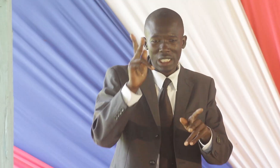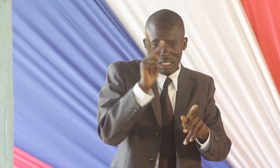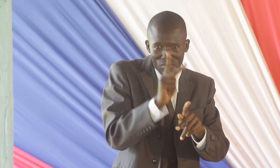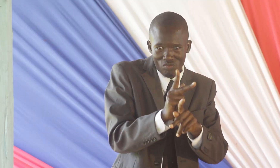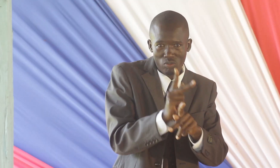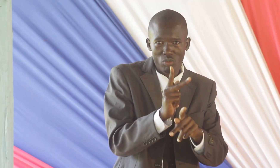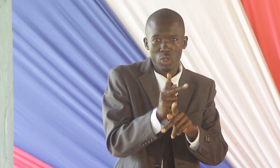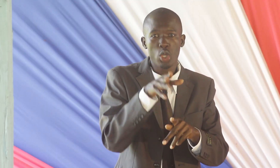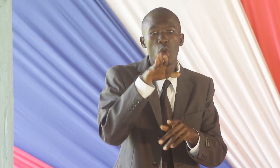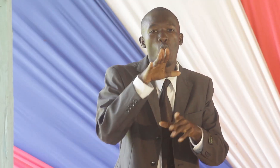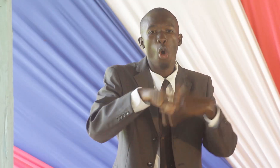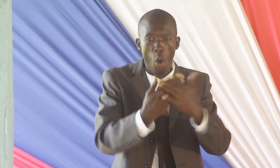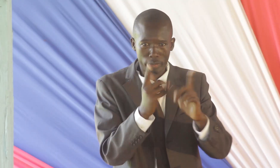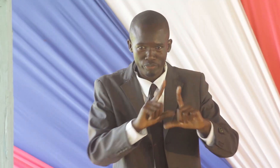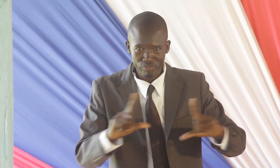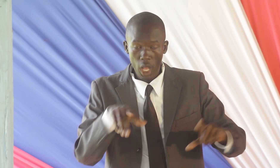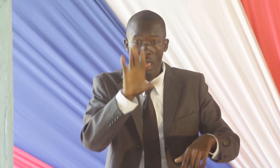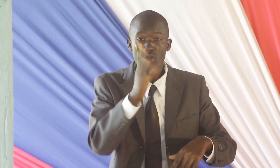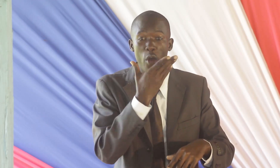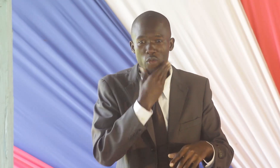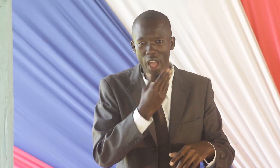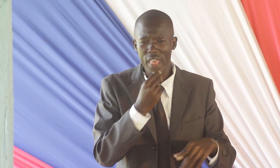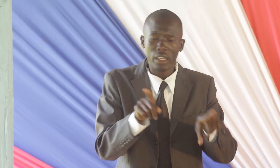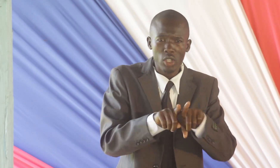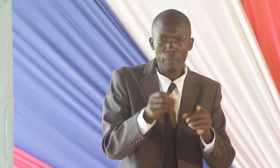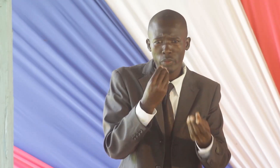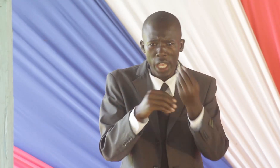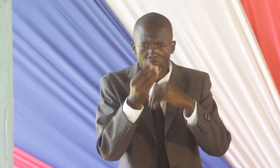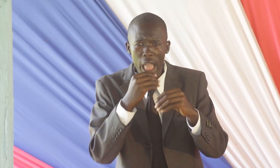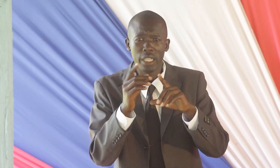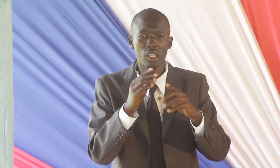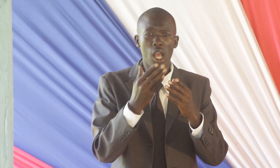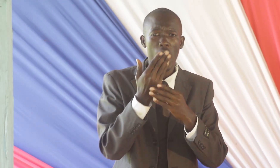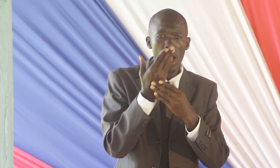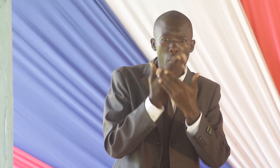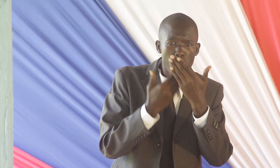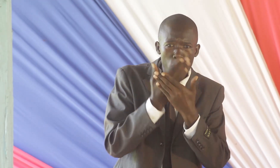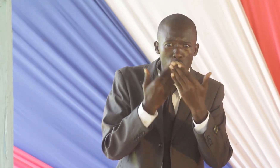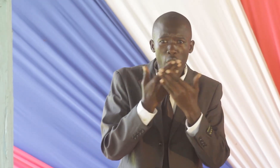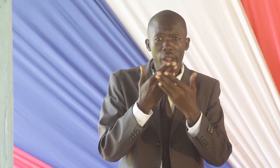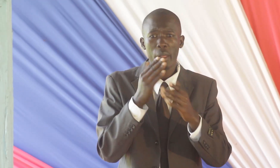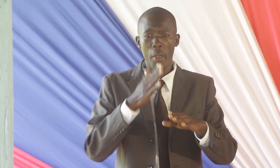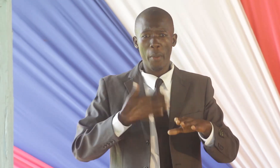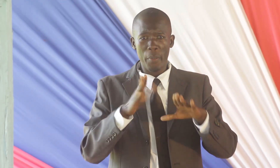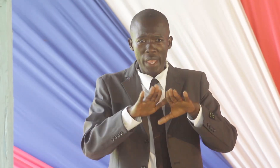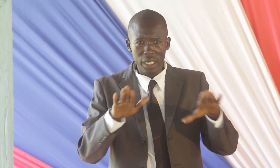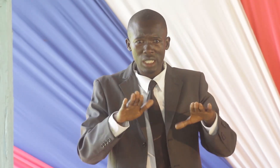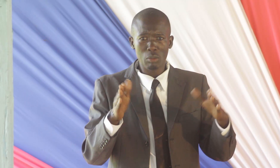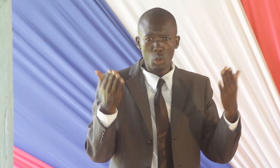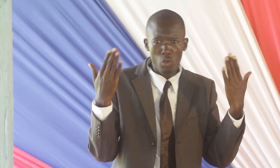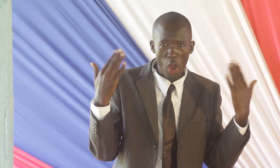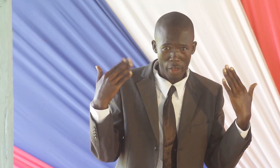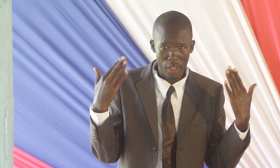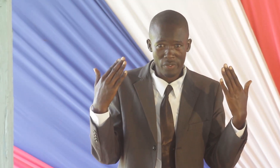Saul, your father, and you shall eat bread at my table continually. Verses